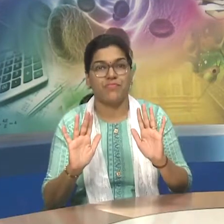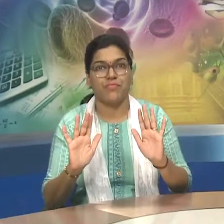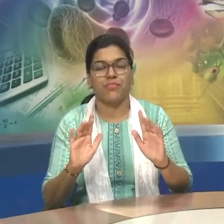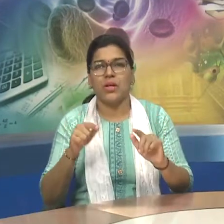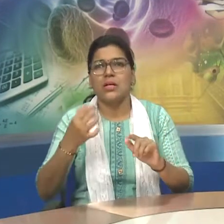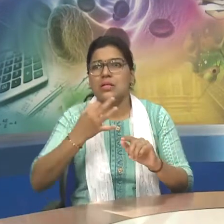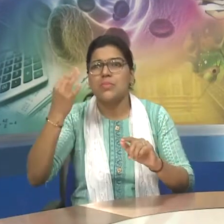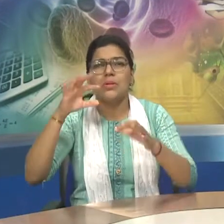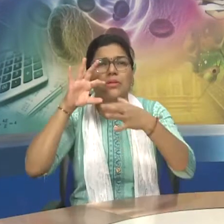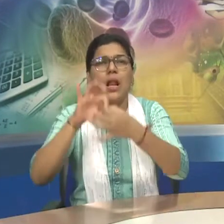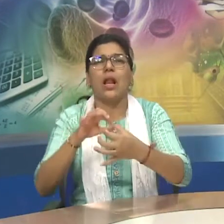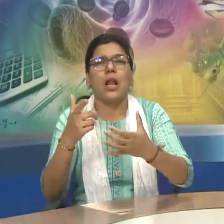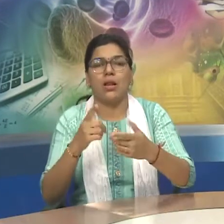have no time for